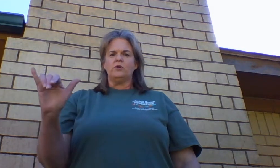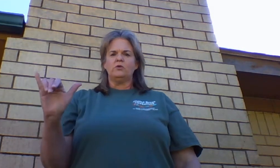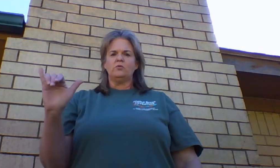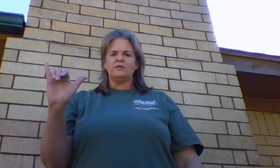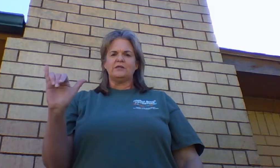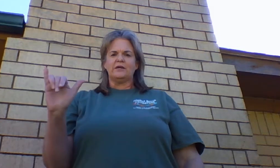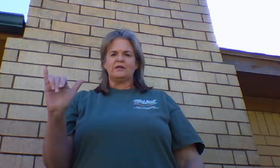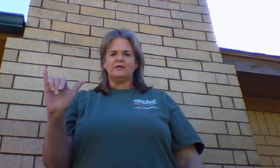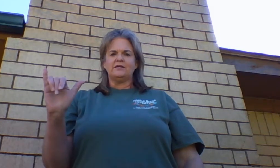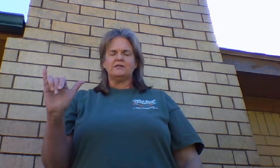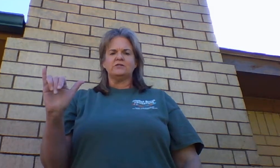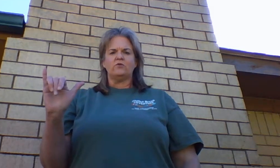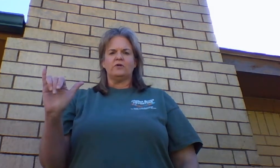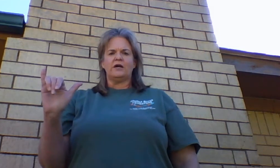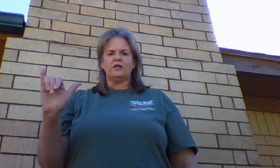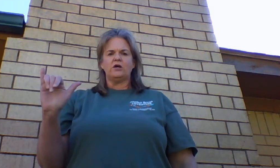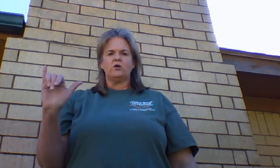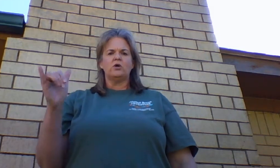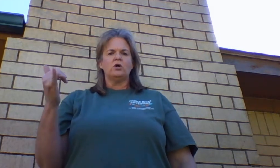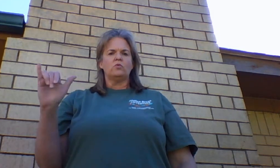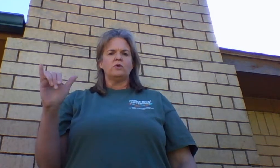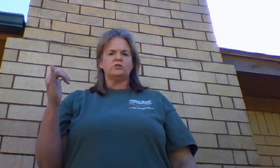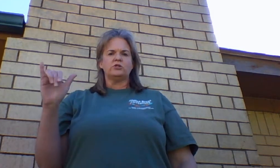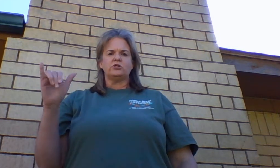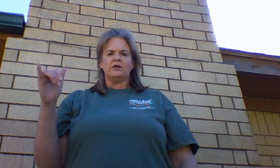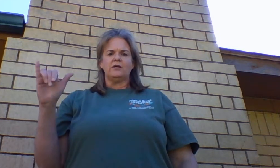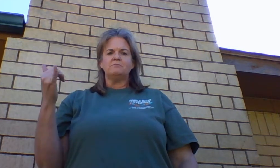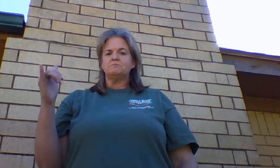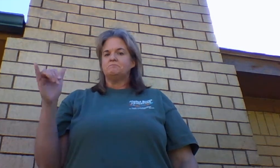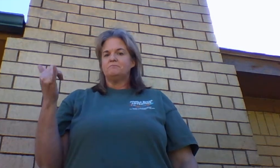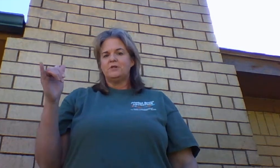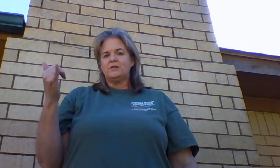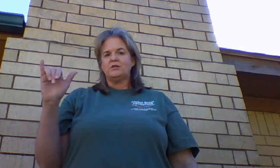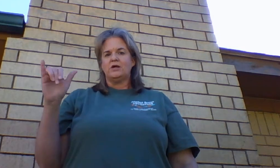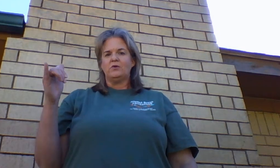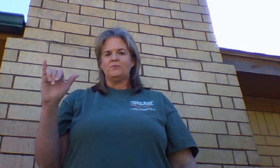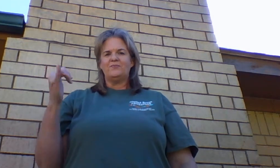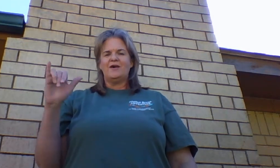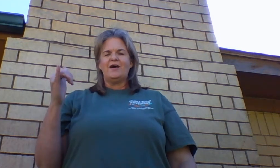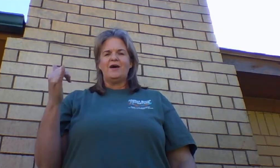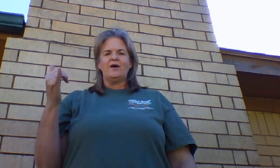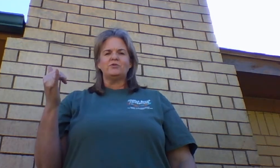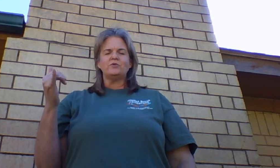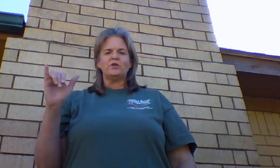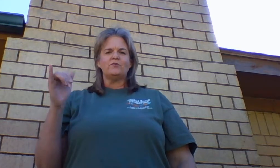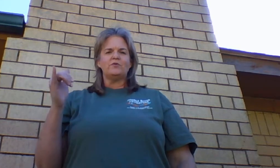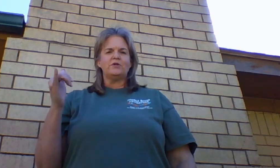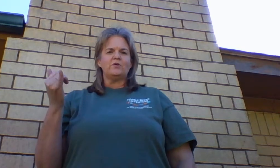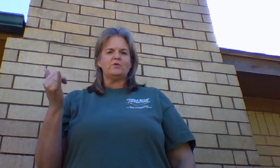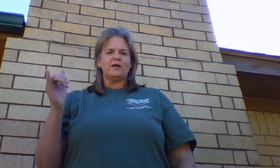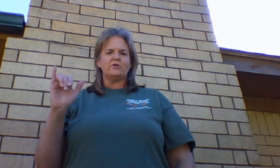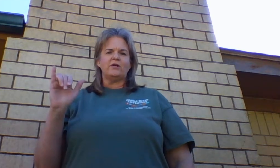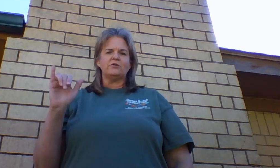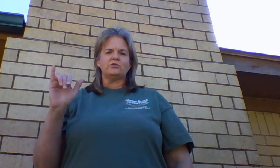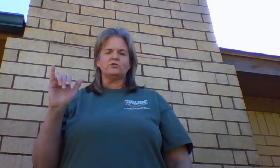we did it like this, and so for yellow we just shake it, and that's yellow. I'll do another video later that shows you